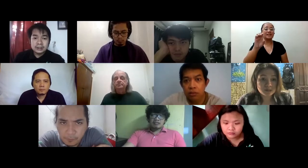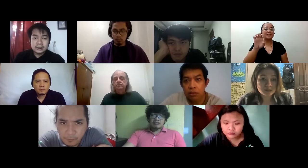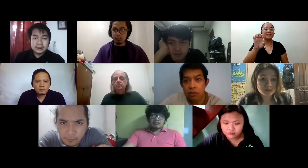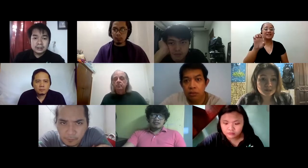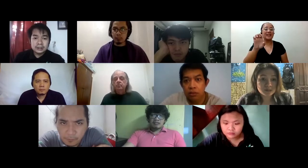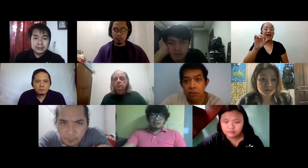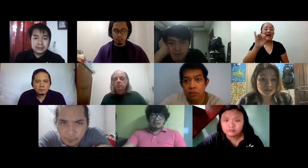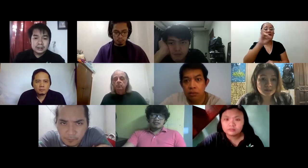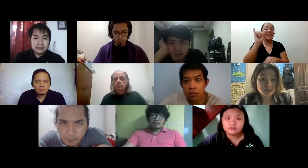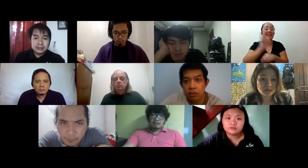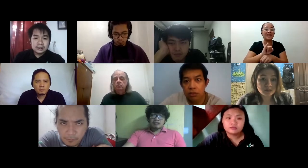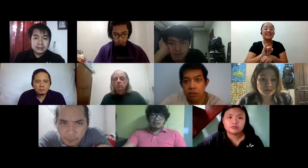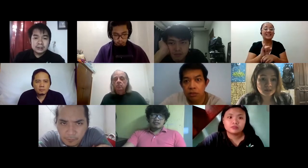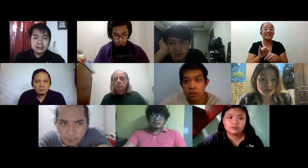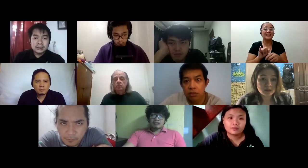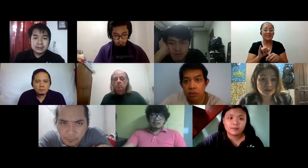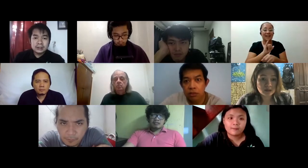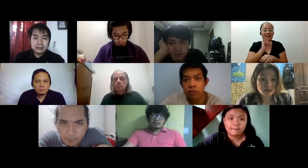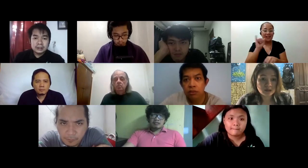bit.